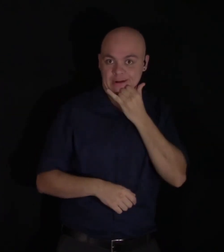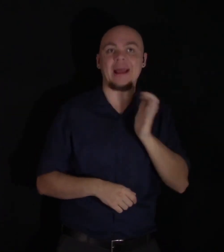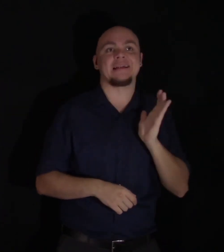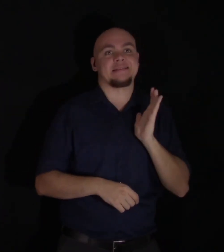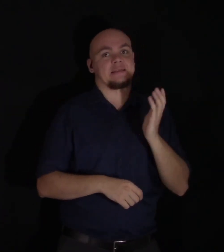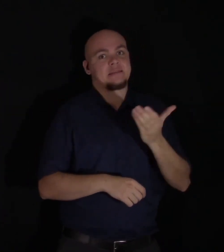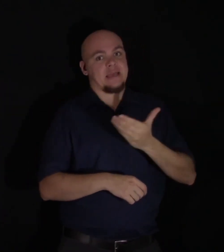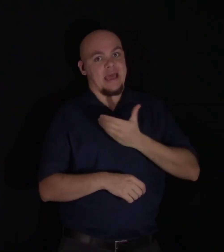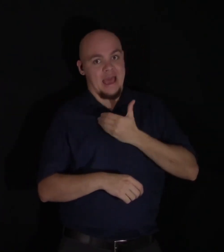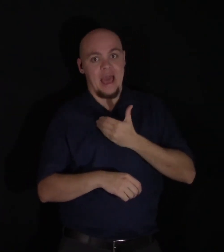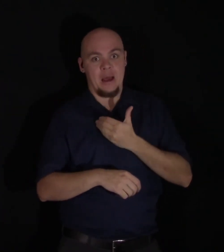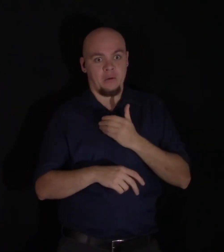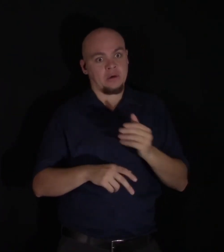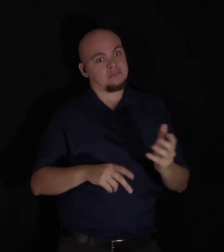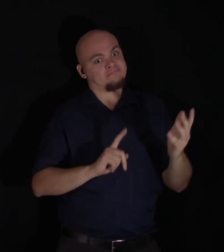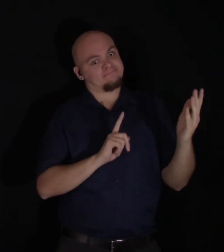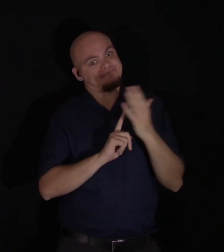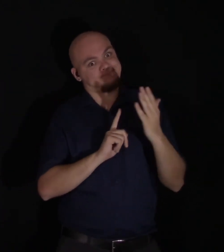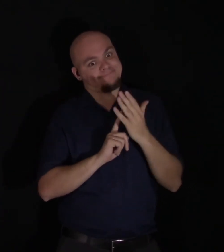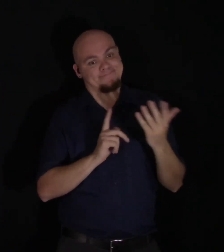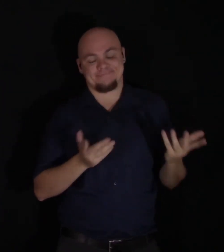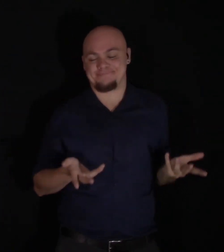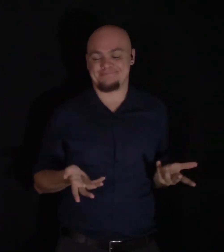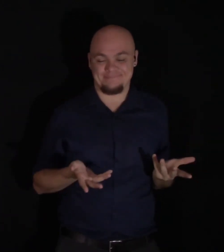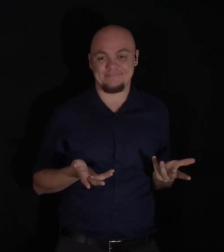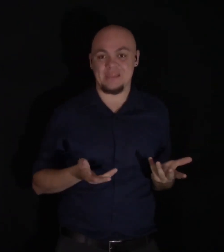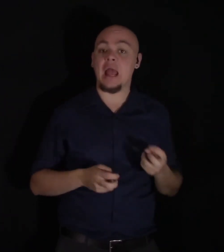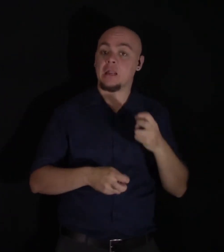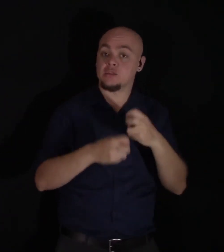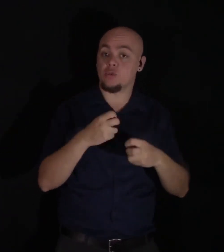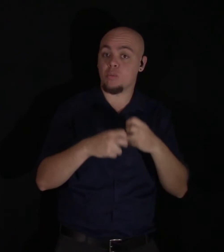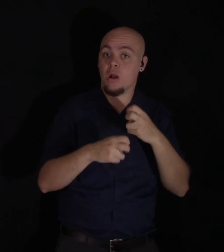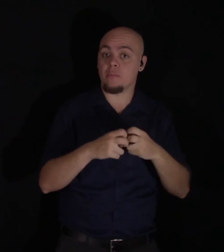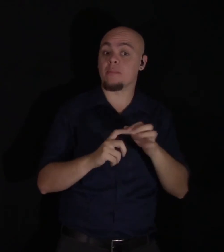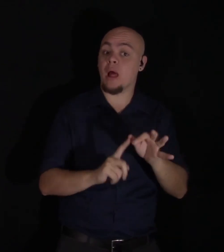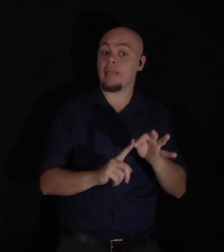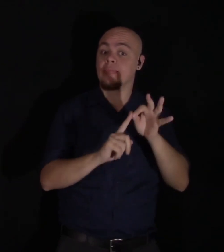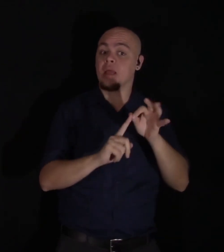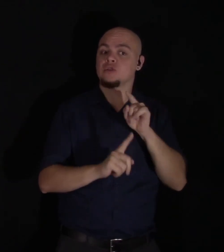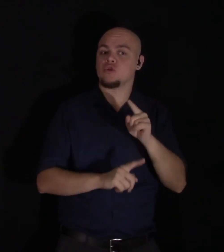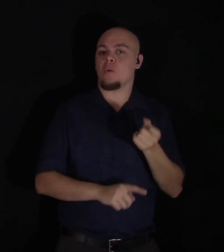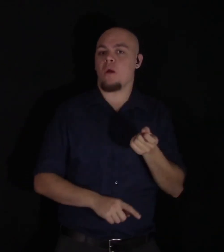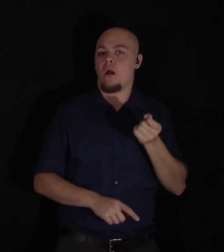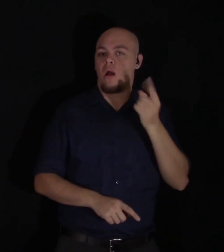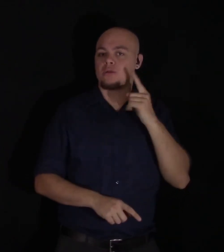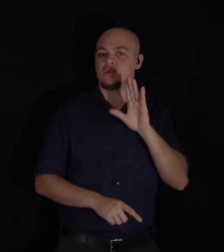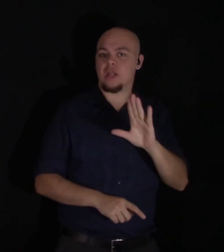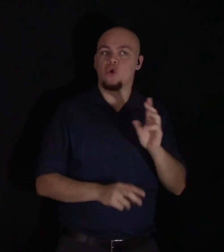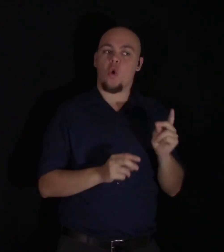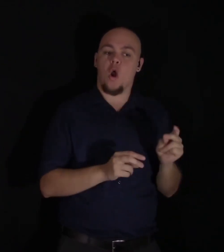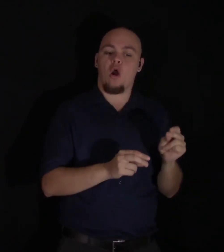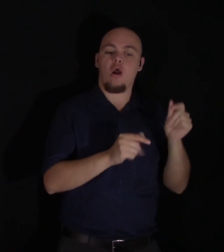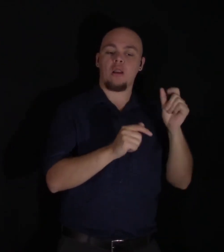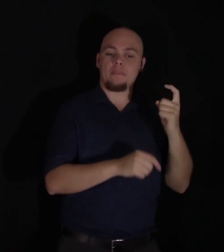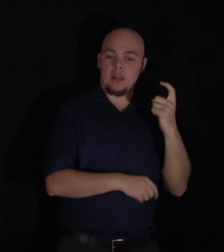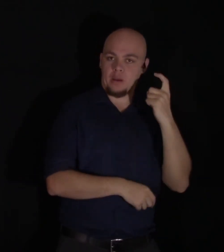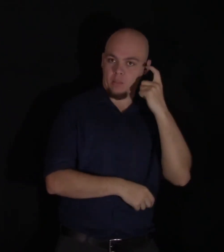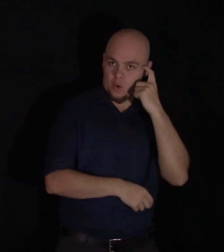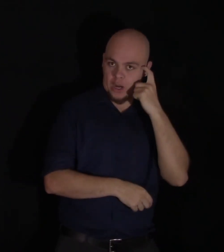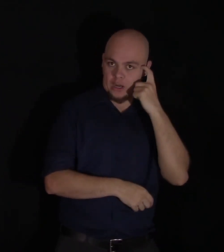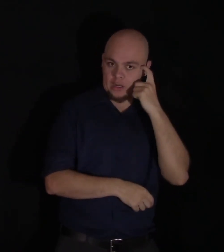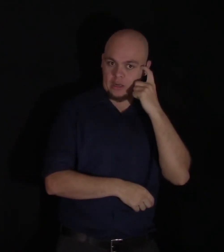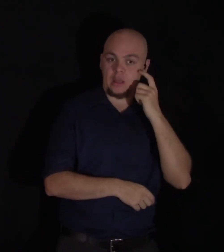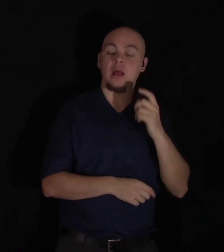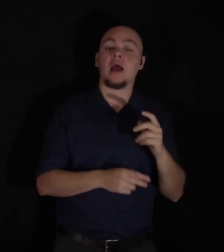And that will happen. And it will be a problem if you don't understand your automatic brain. Now, as a